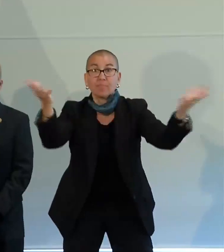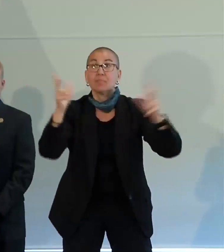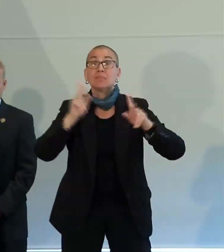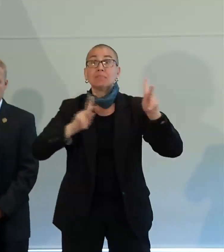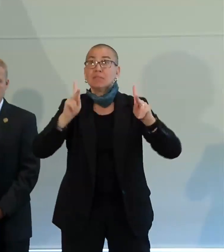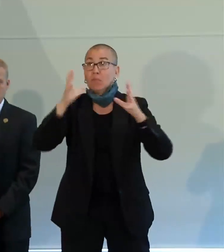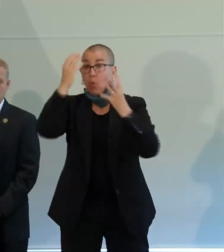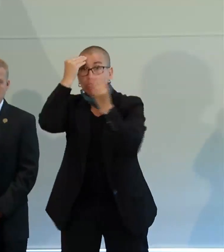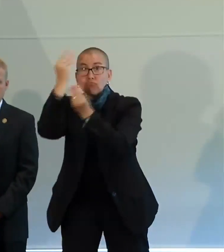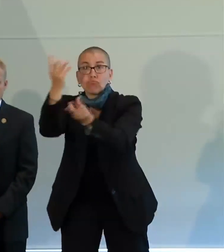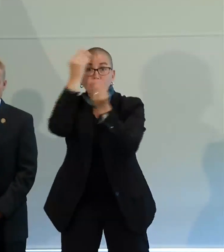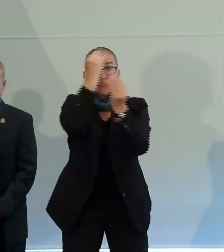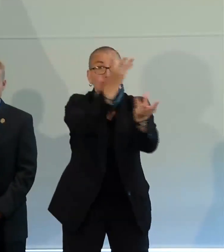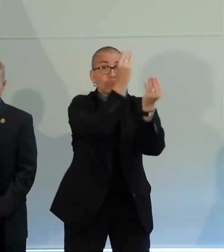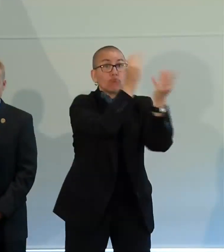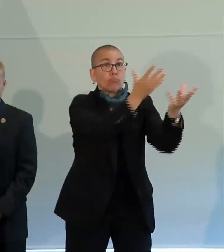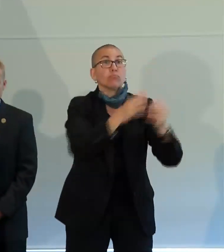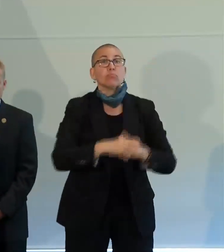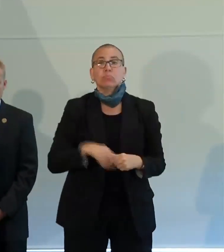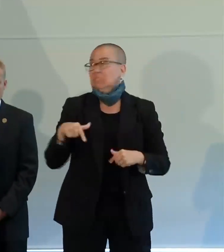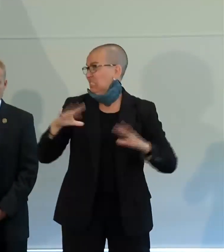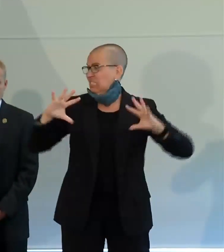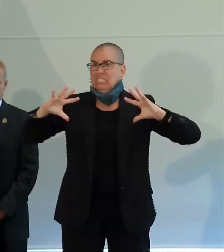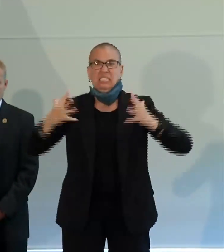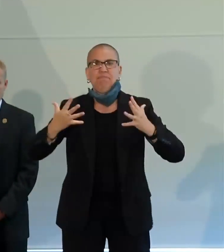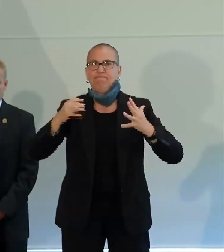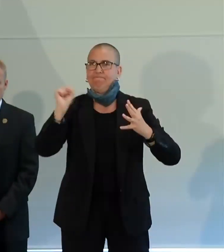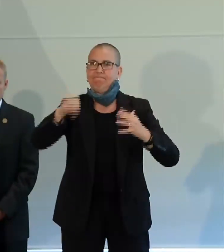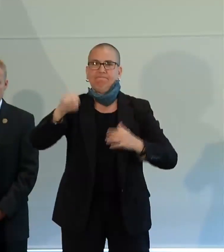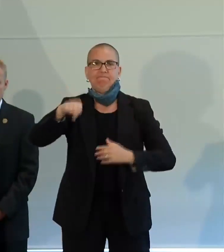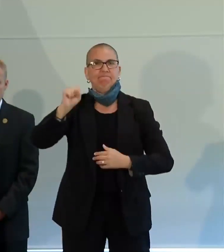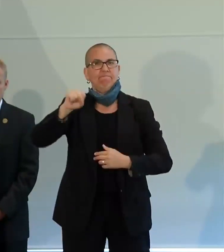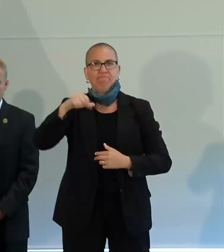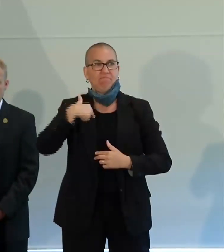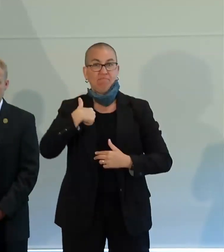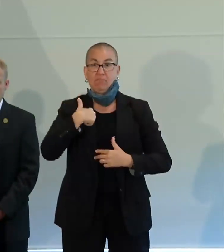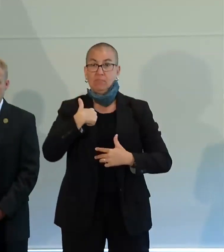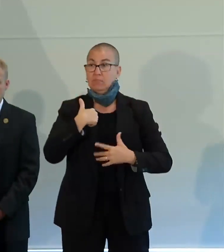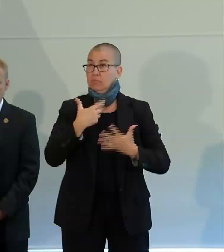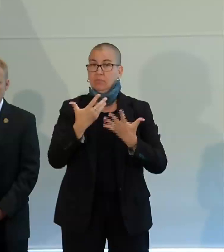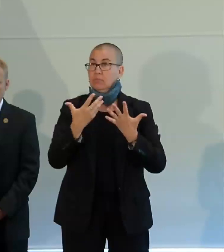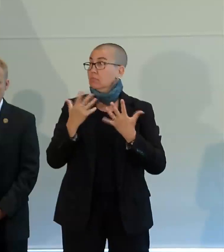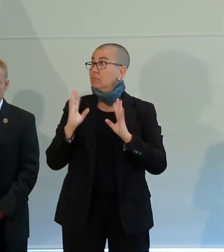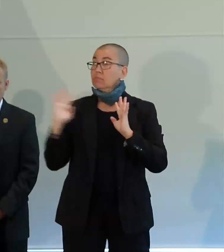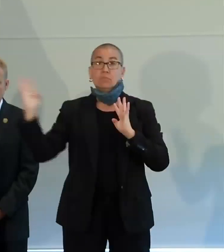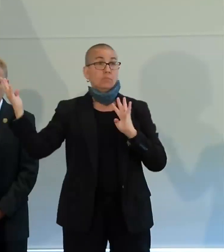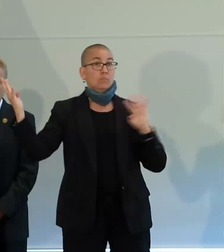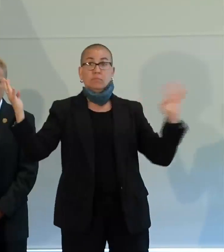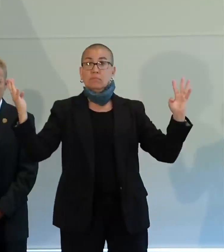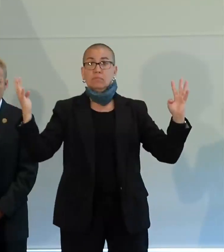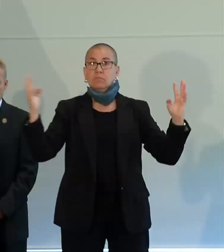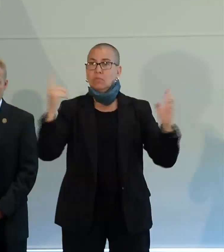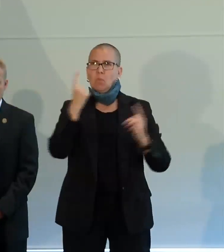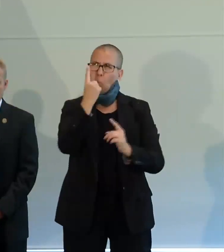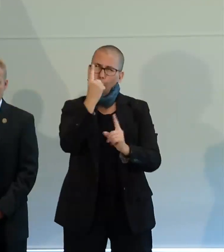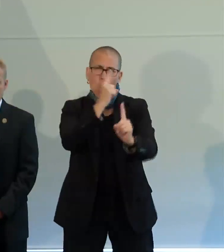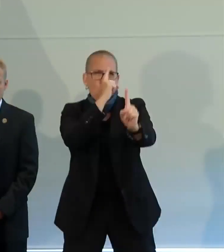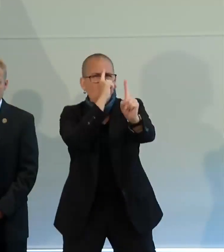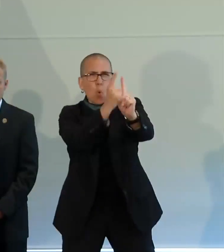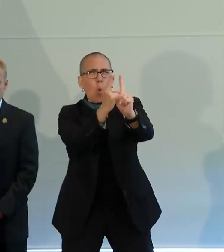but this is absolutely a team effort. We are working together on this case with only one goal: justice for George